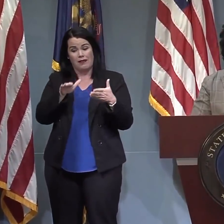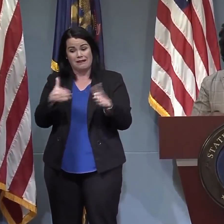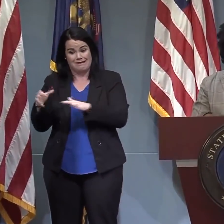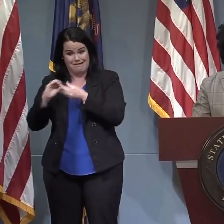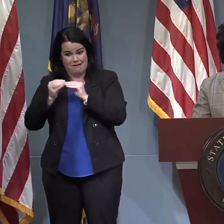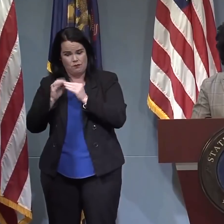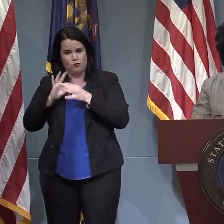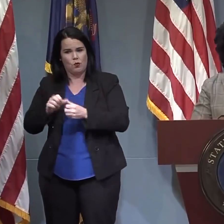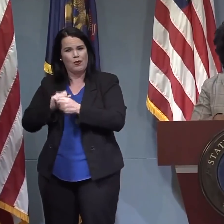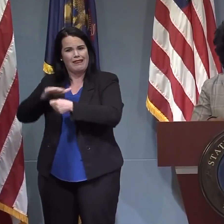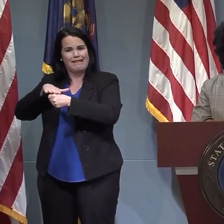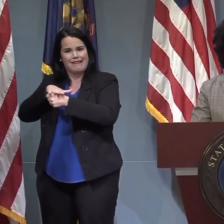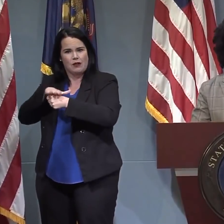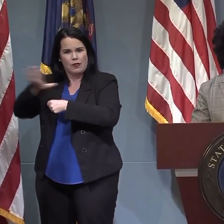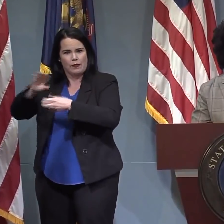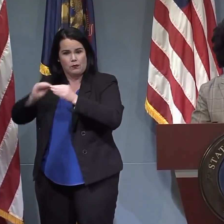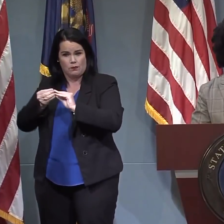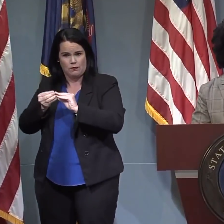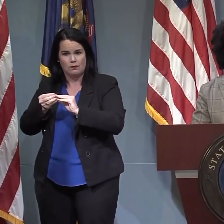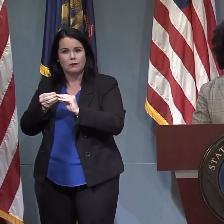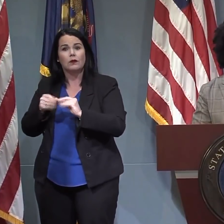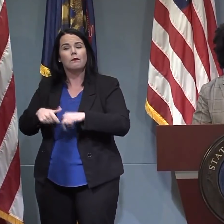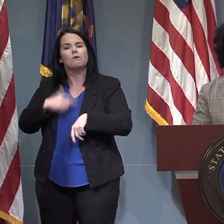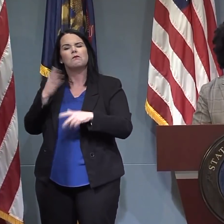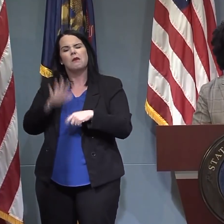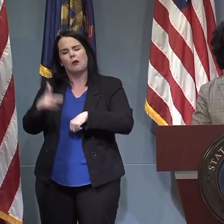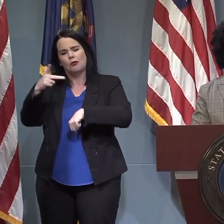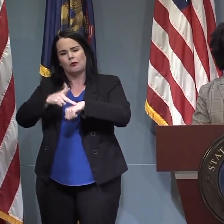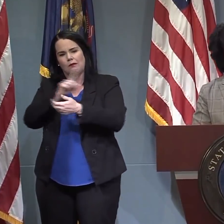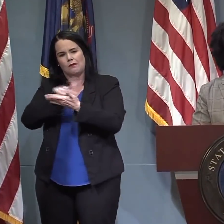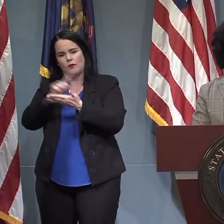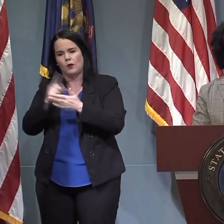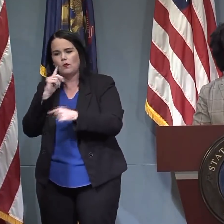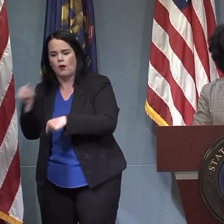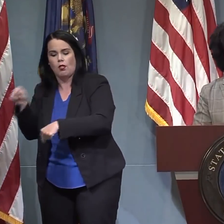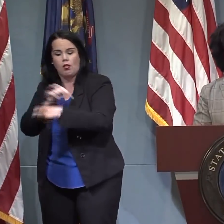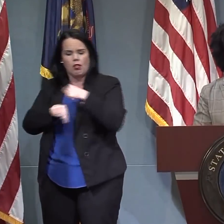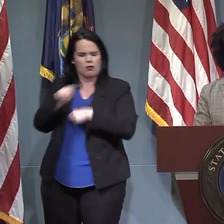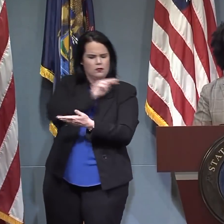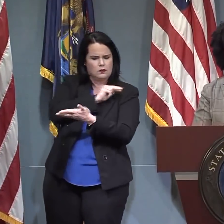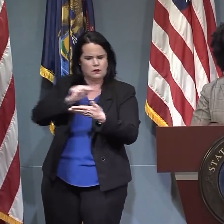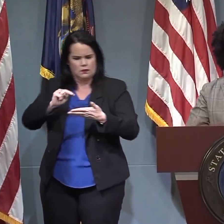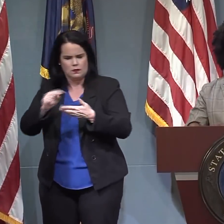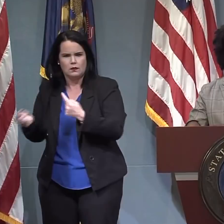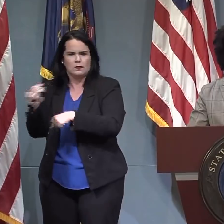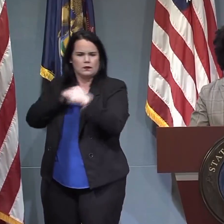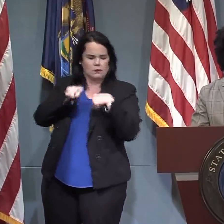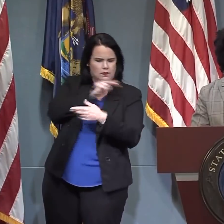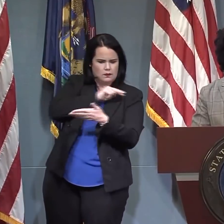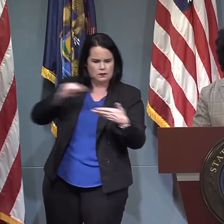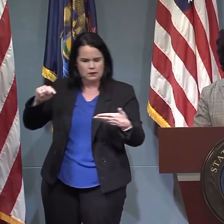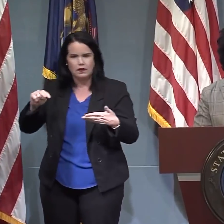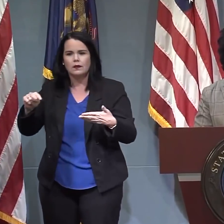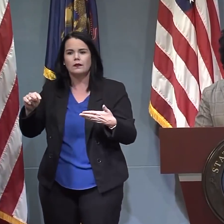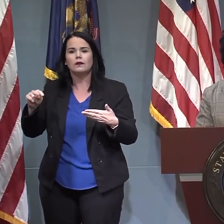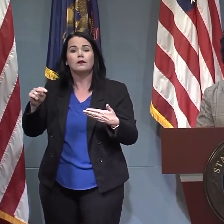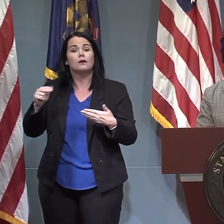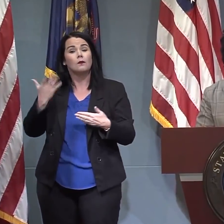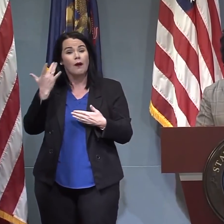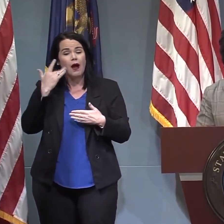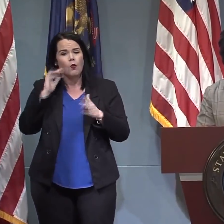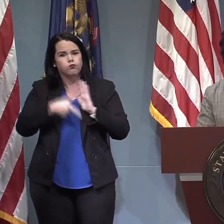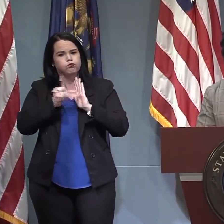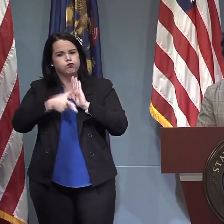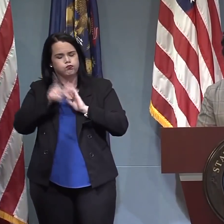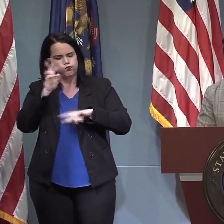go back. So you may notice that about 3 times a week we go back and you see the numbers increase a little bit for those 3 days. And that's because we're actually